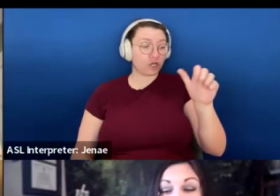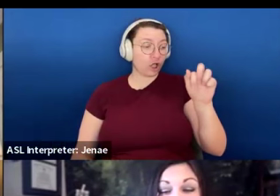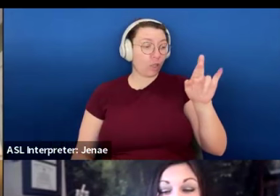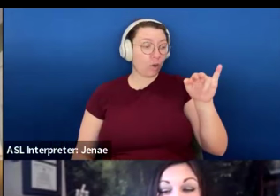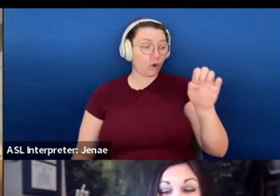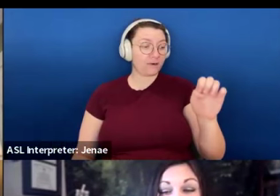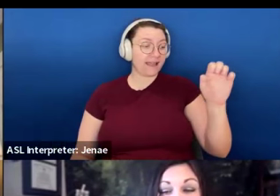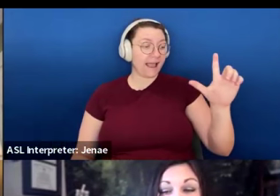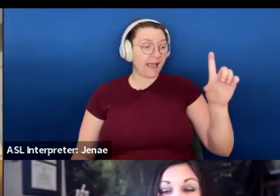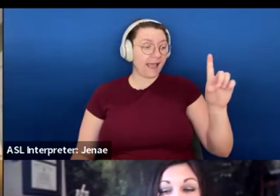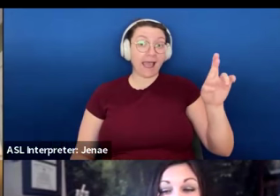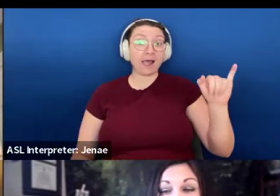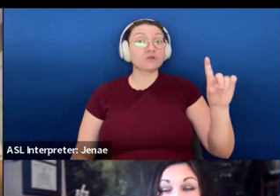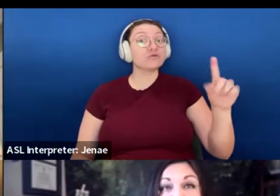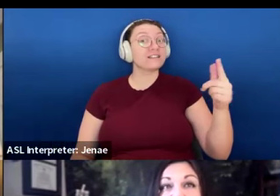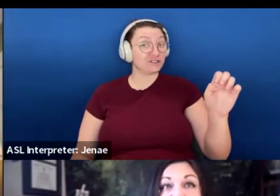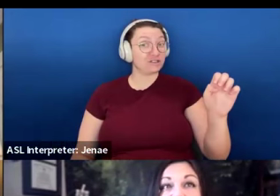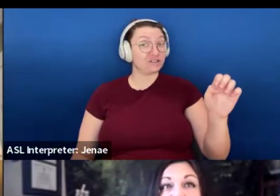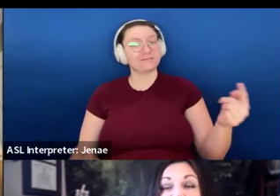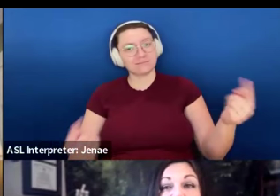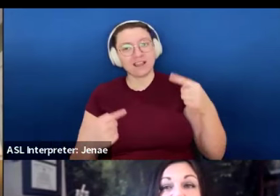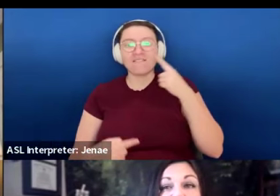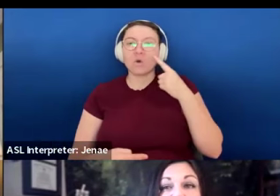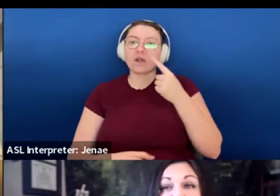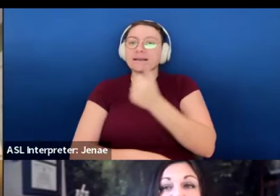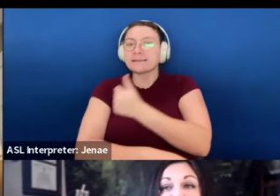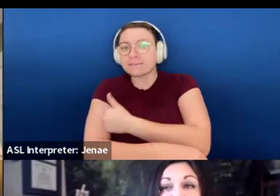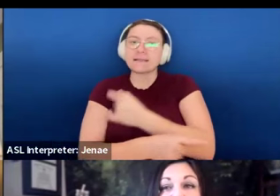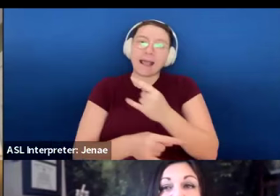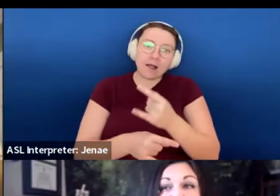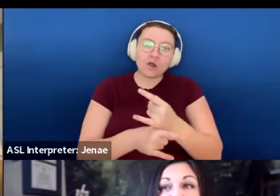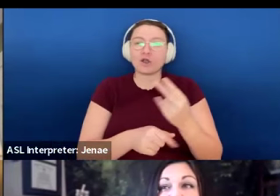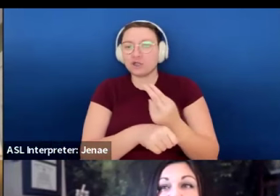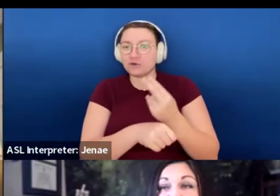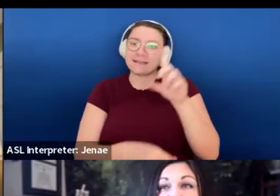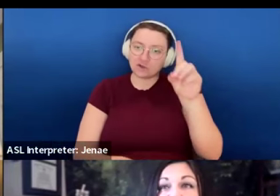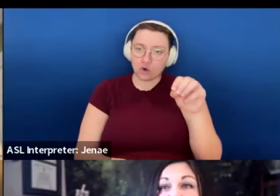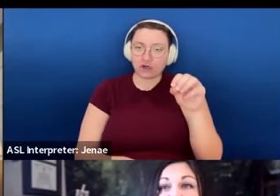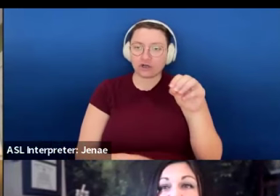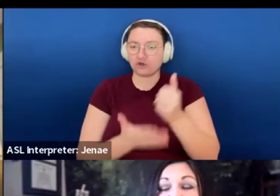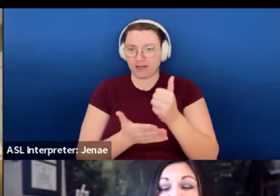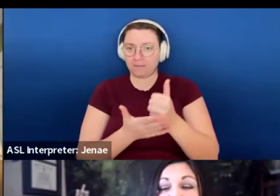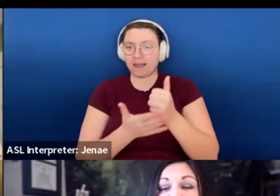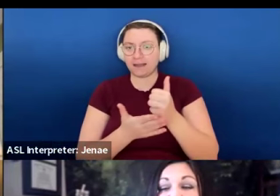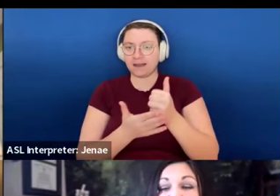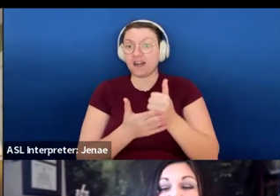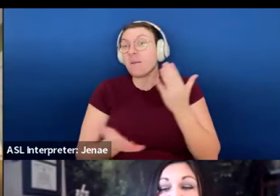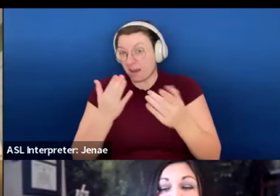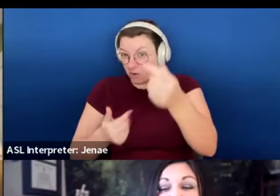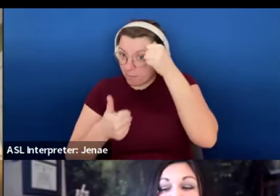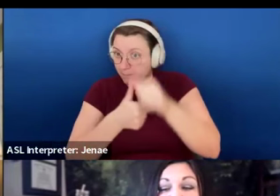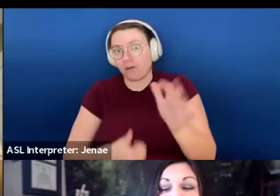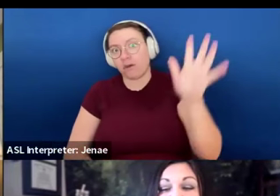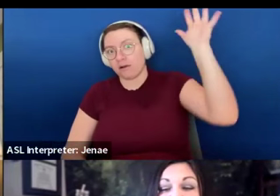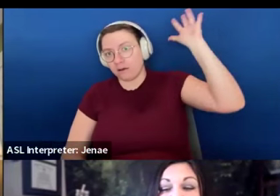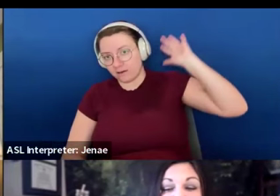be joining us talking about substance use disorder treatment a little bit. And some of you may remember Lori from forever ago when she used to